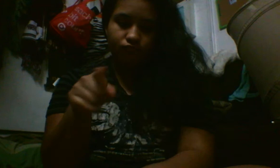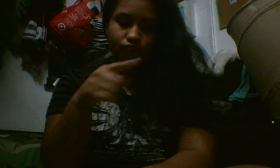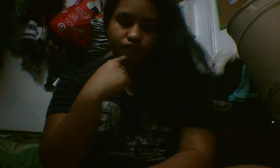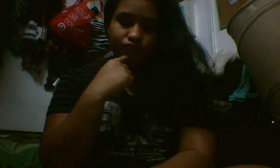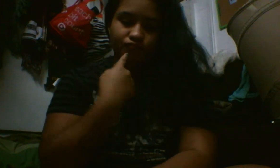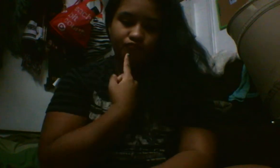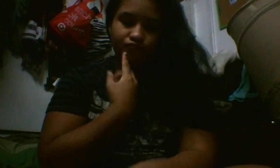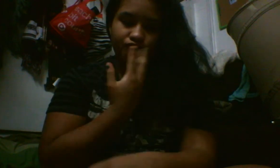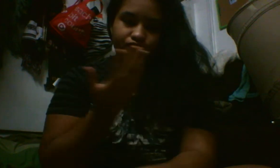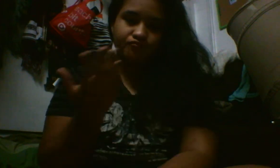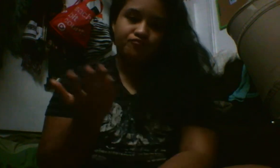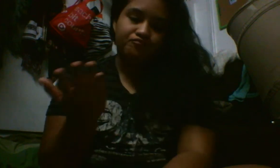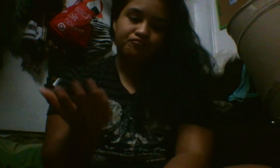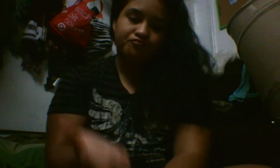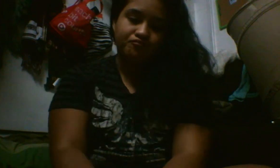You're gonna miss this.